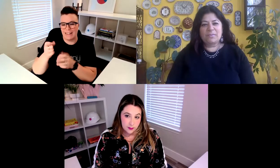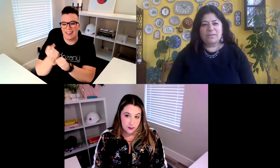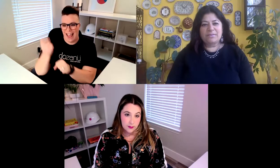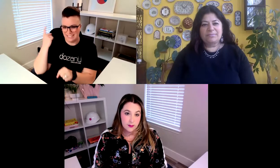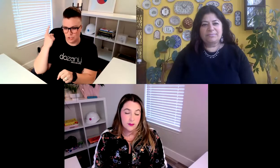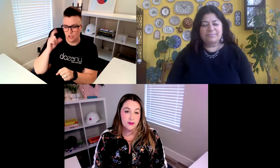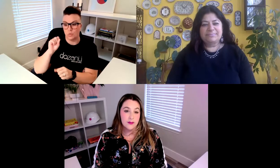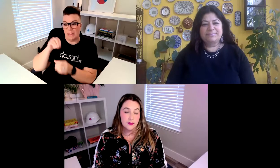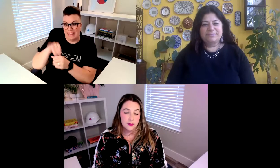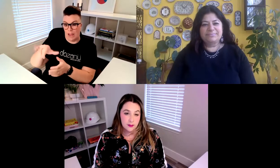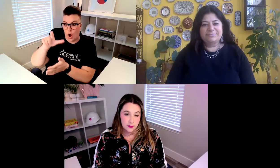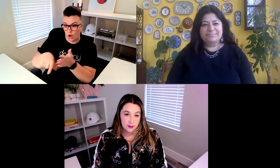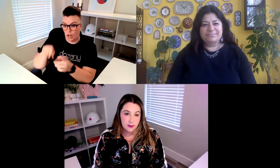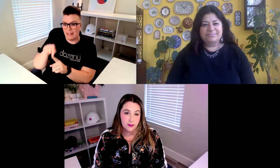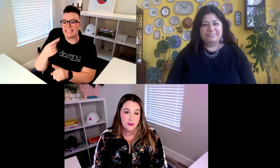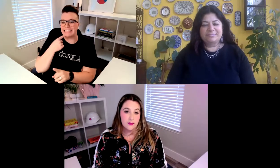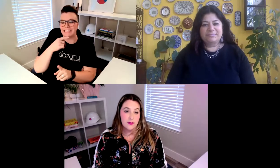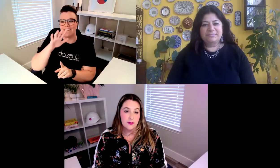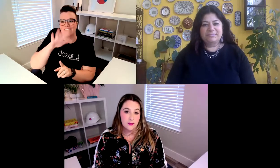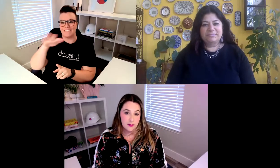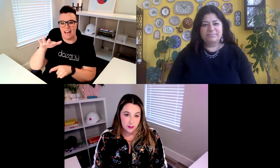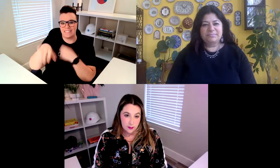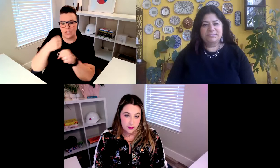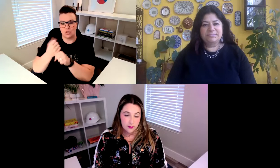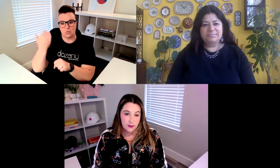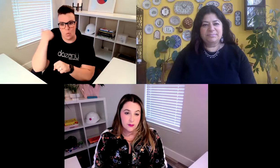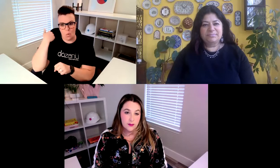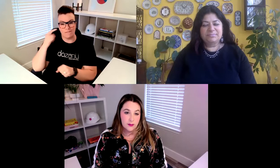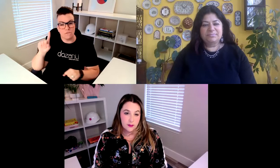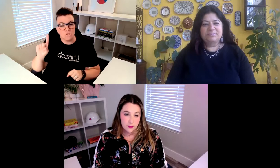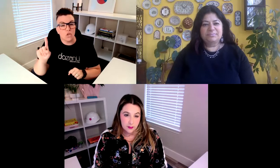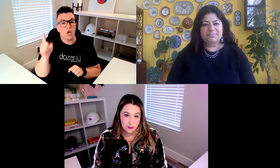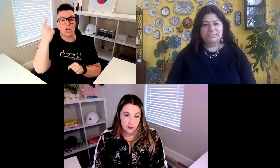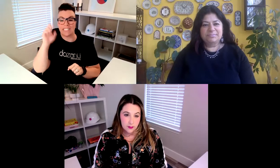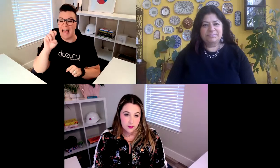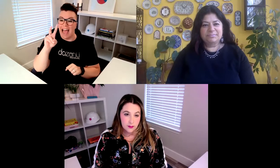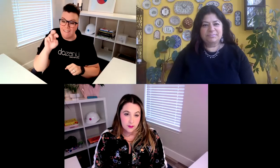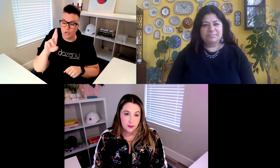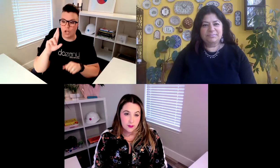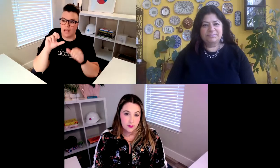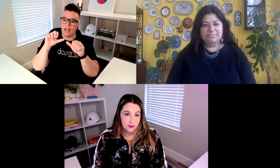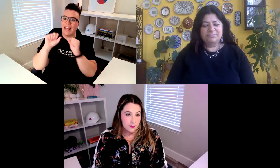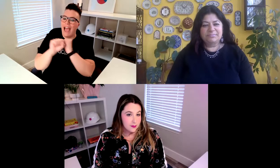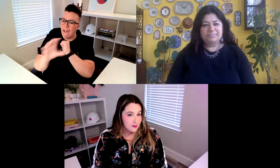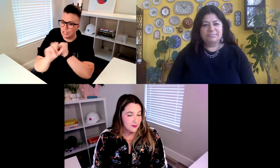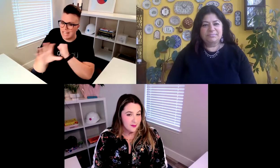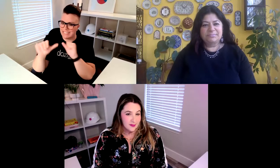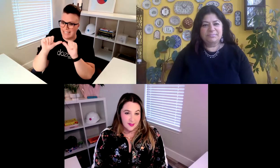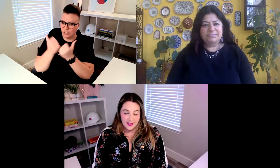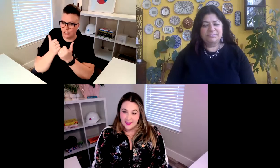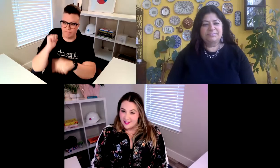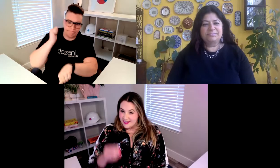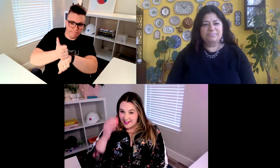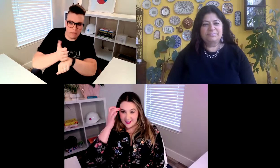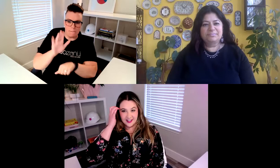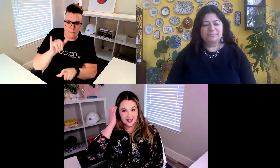an article, that post. It was written last year. And in the article, it said 55 years ago was the first